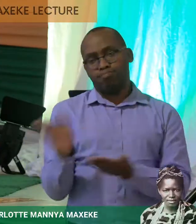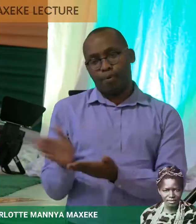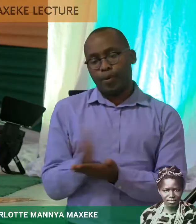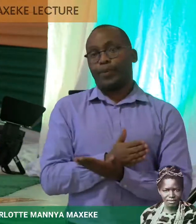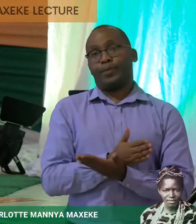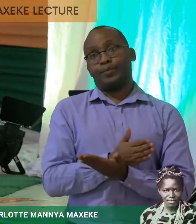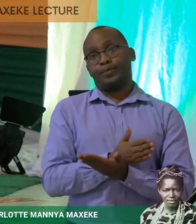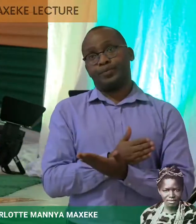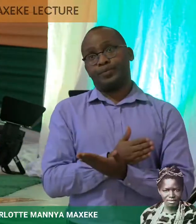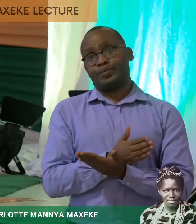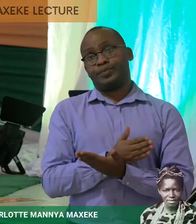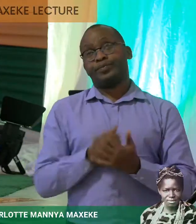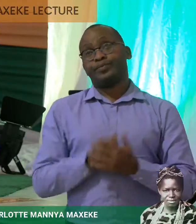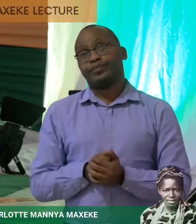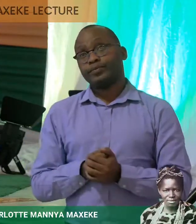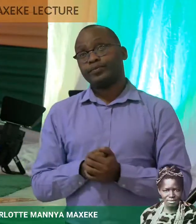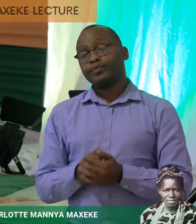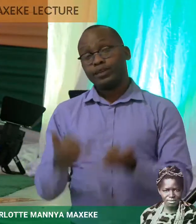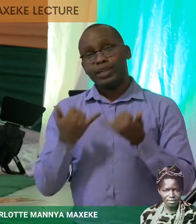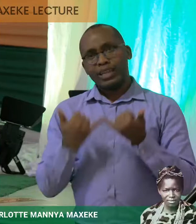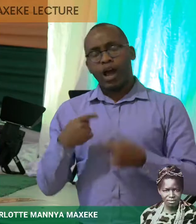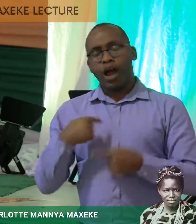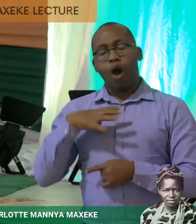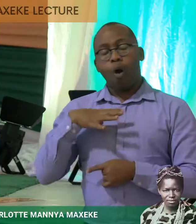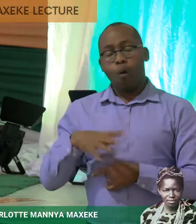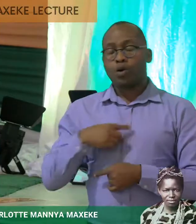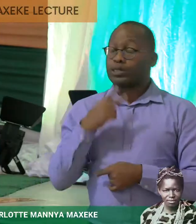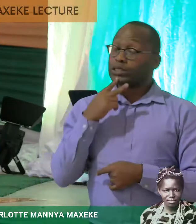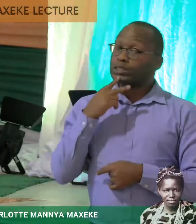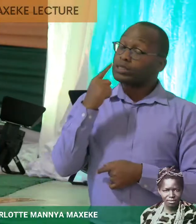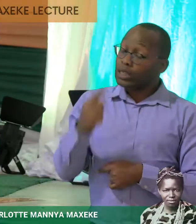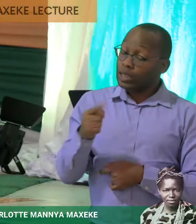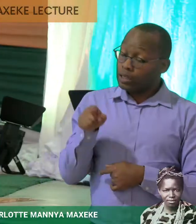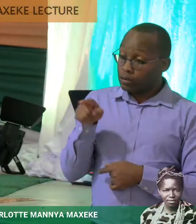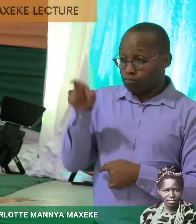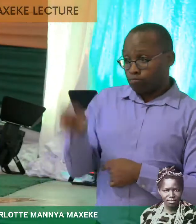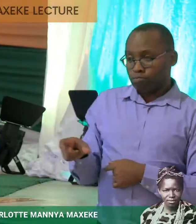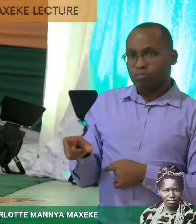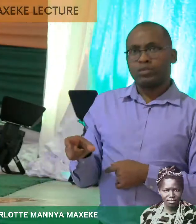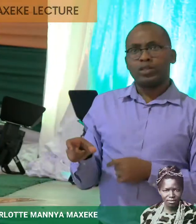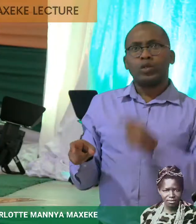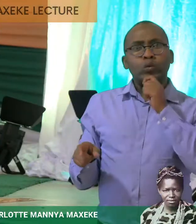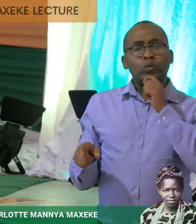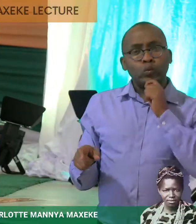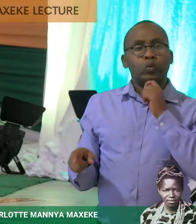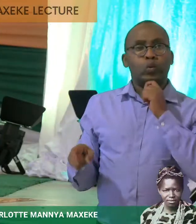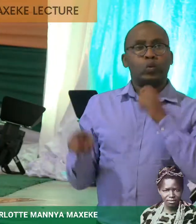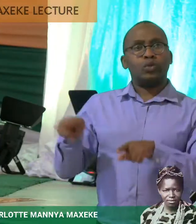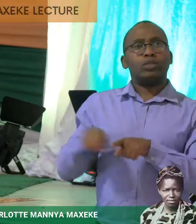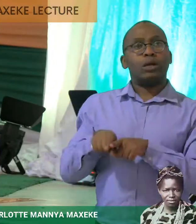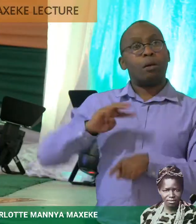endingathanda ukumwonga ndithi ngumother of black theology.